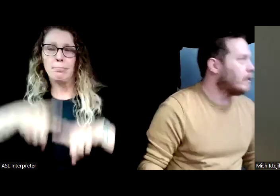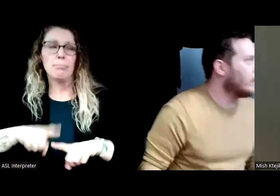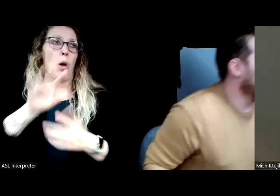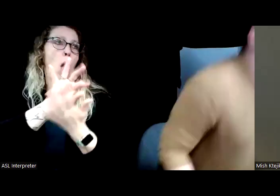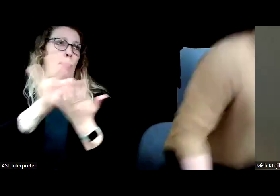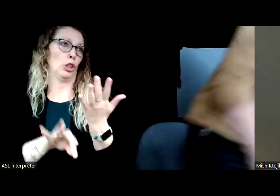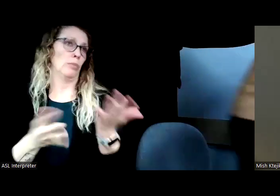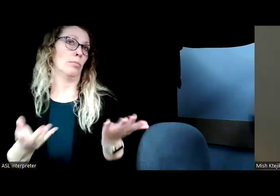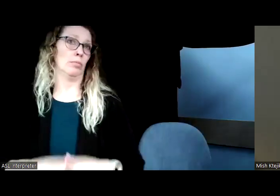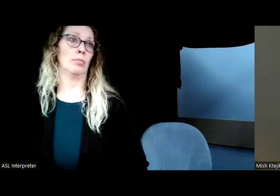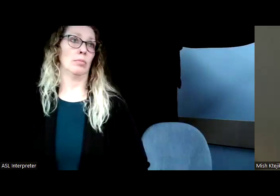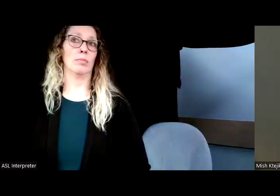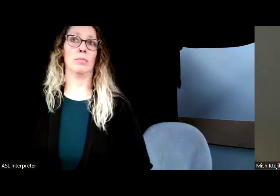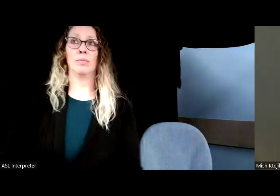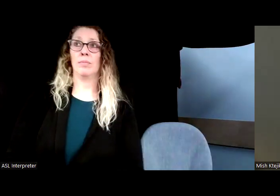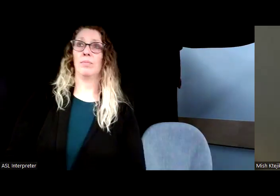practice.